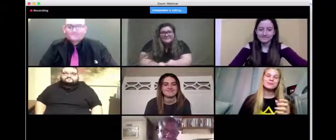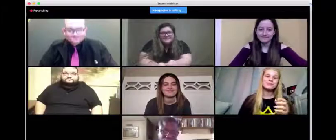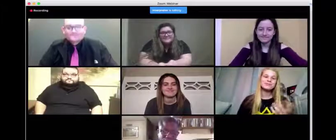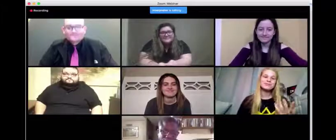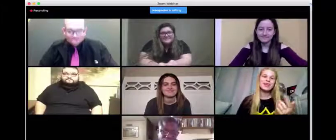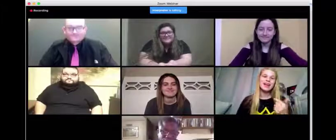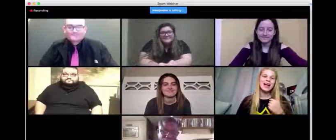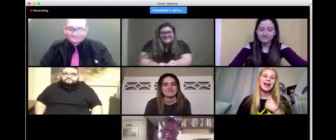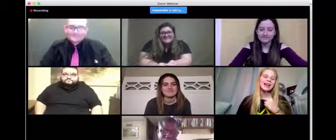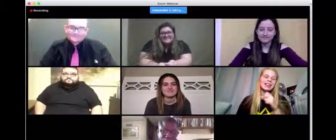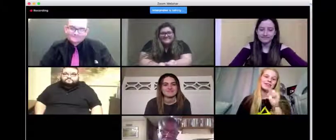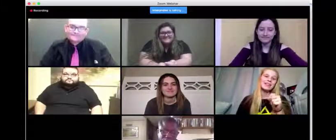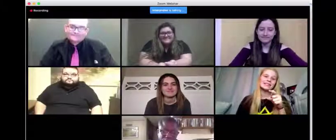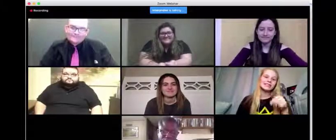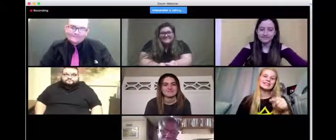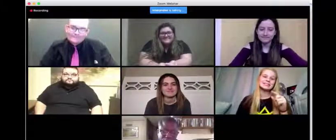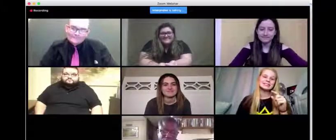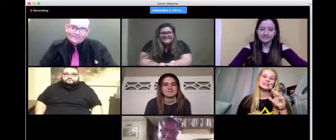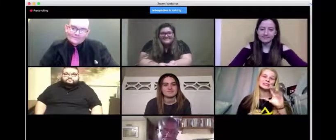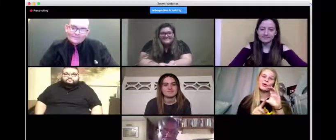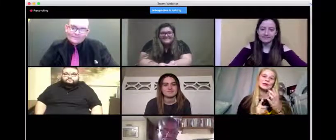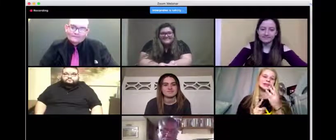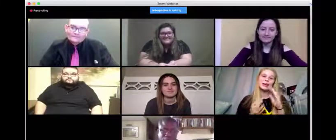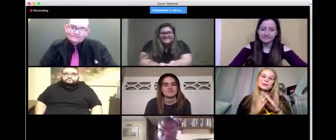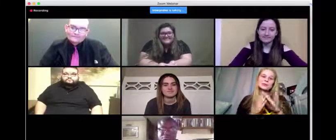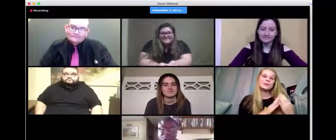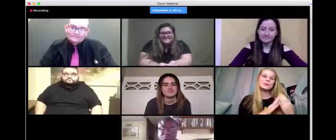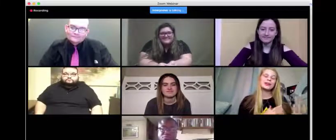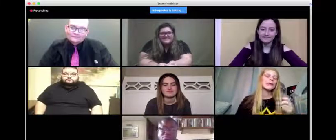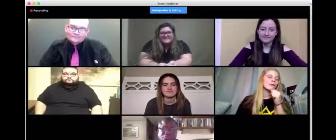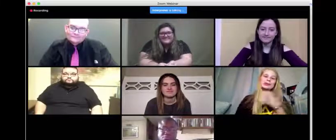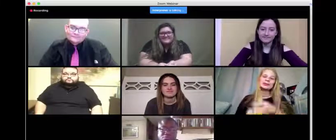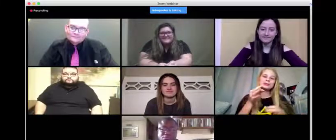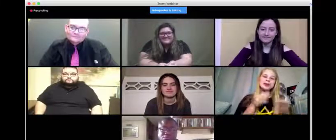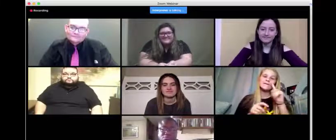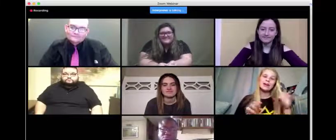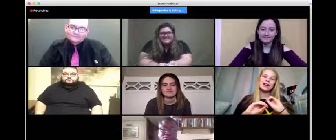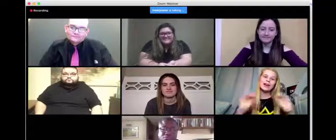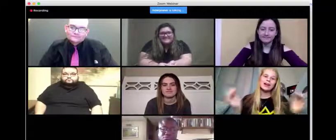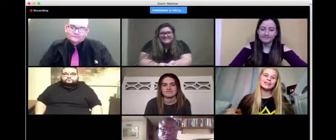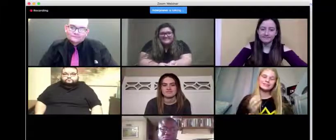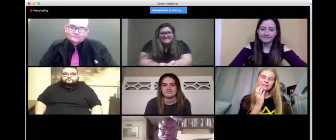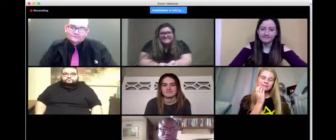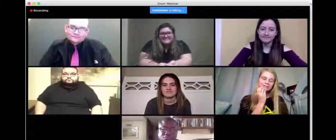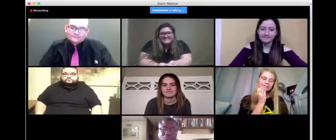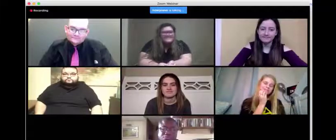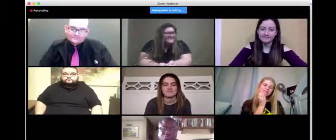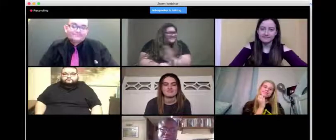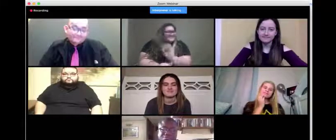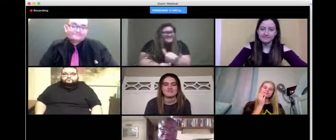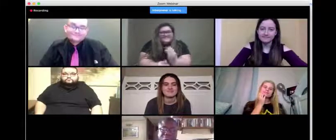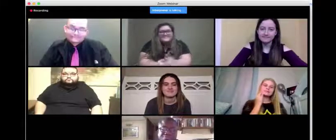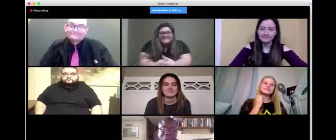I wish, I wouldn't trade it for anything. You're absolutely right.